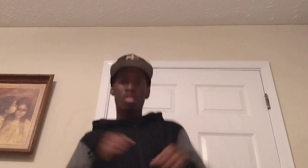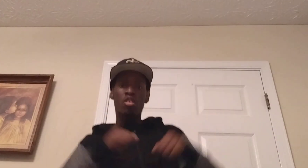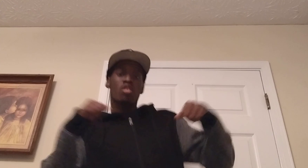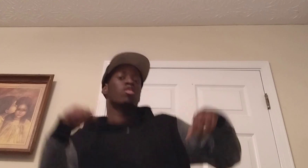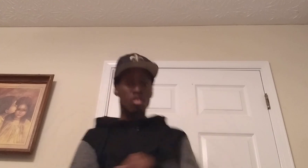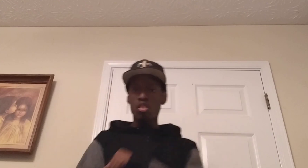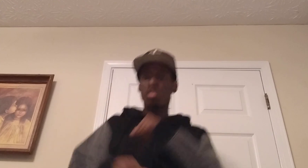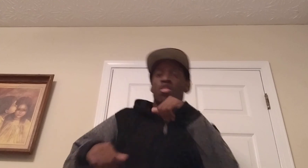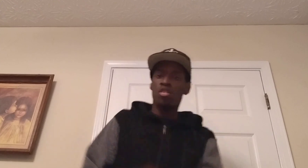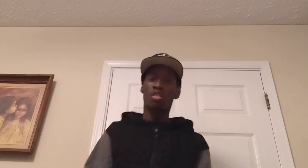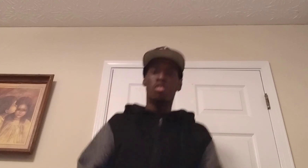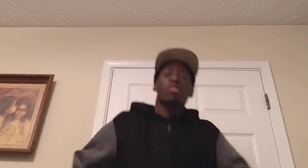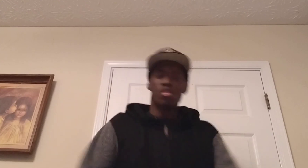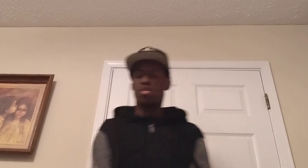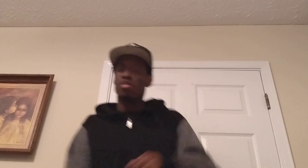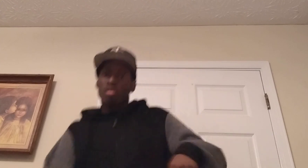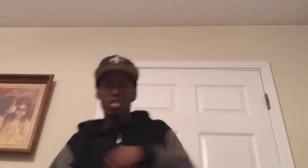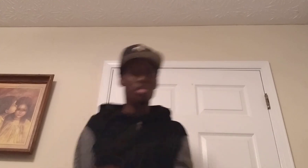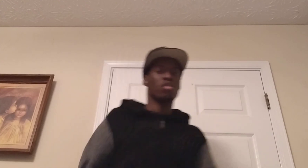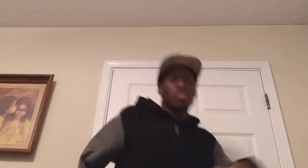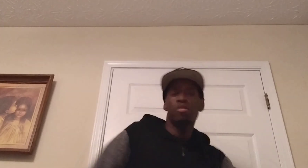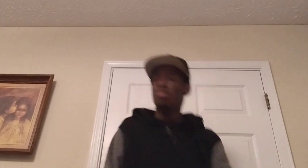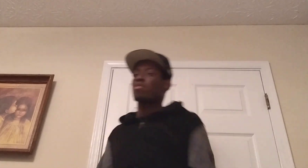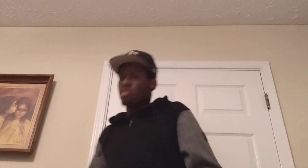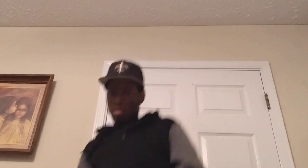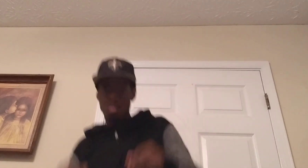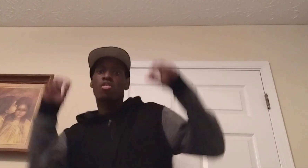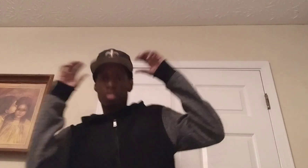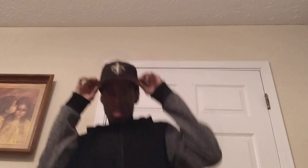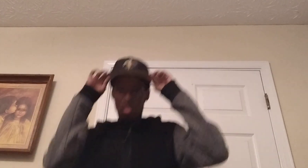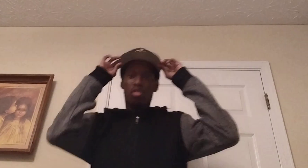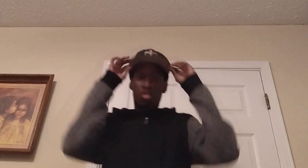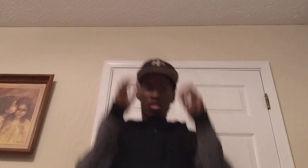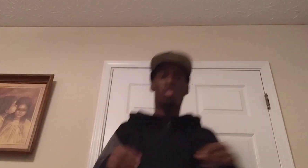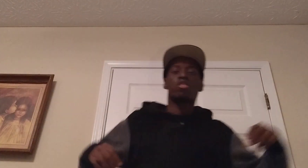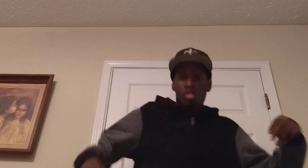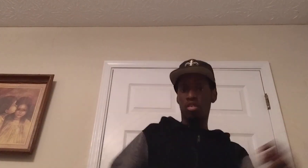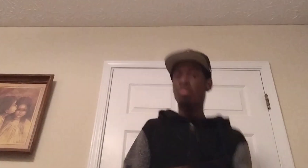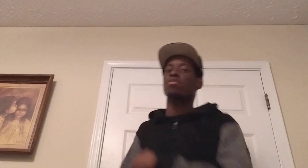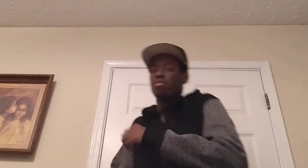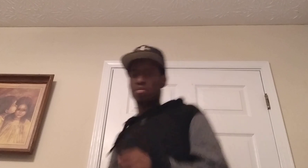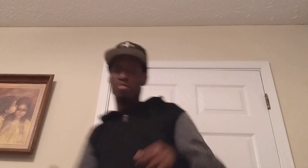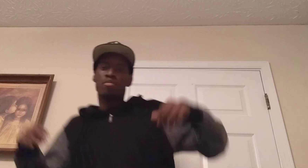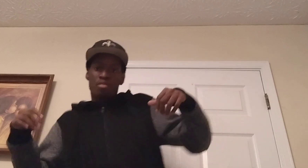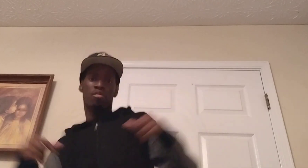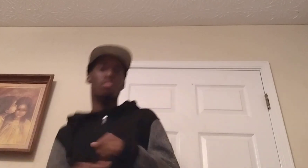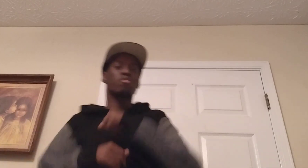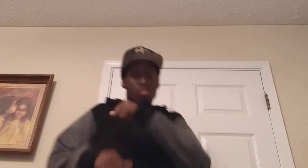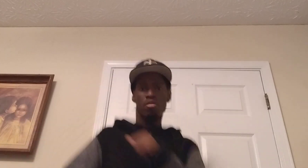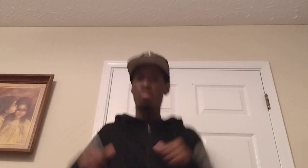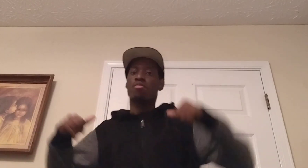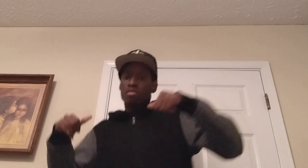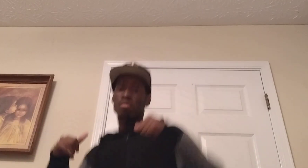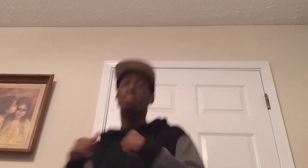touched. Fast we touched. Then we locked eyes. And I knew I wasn't there and I was